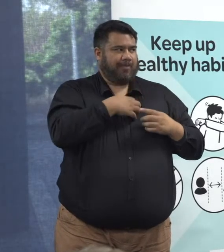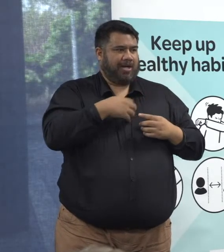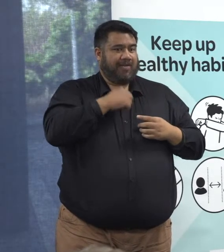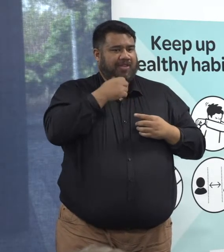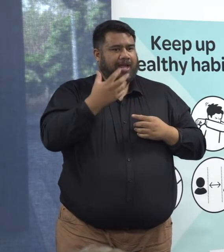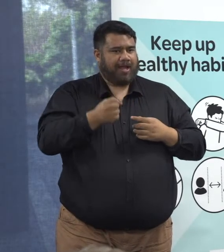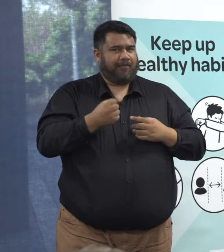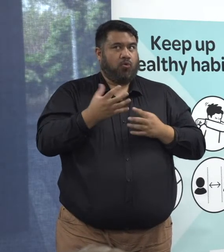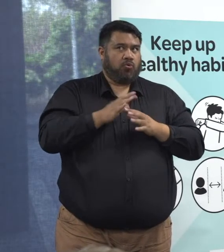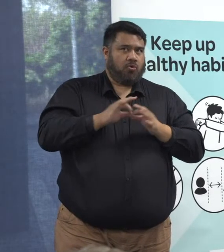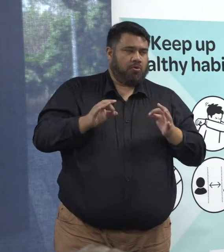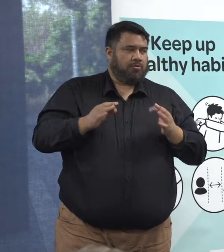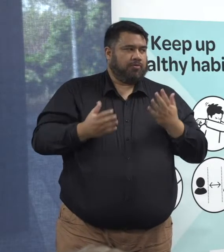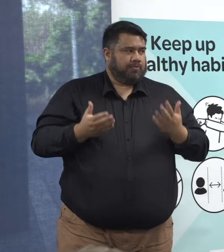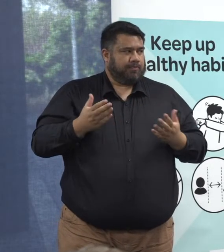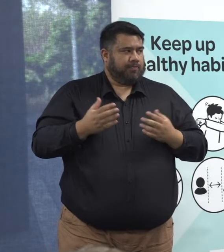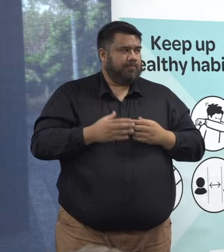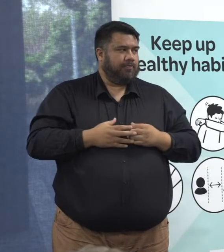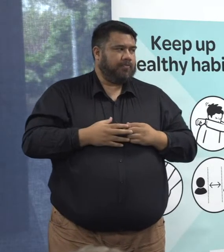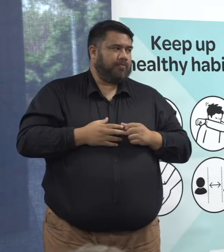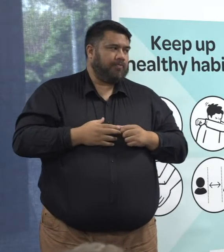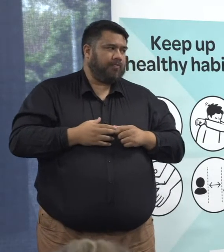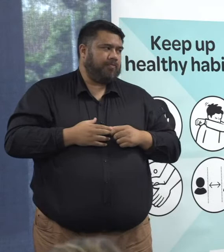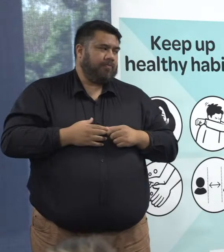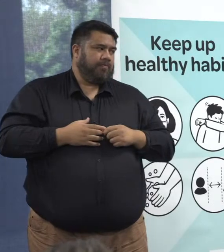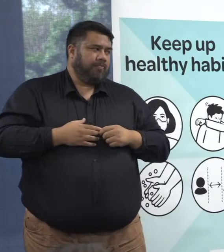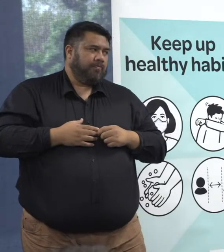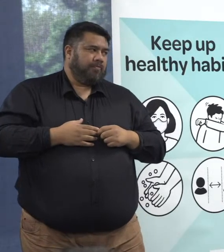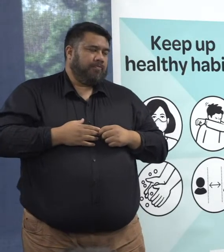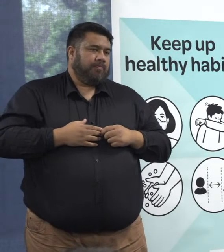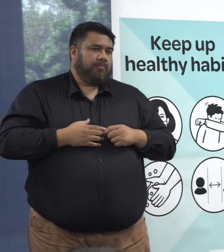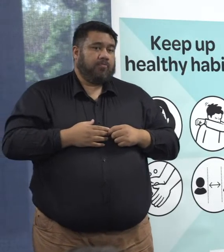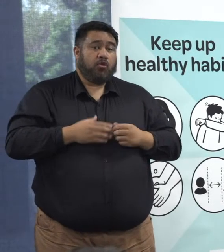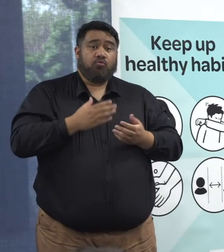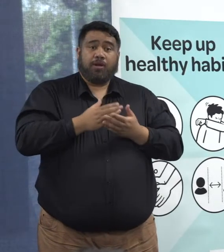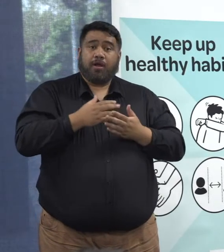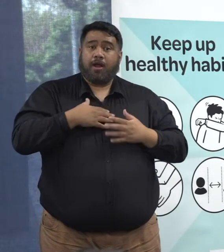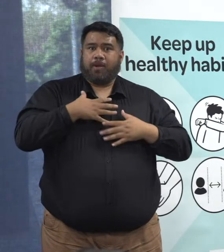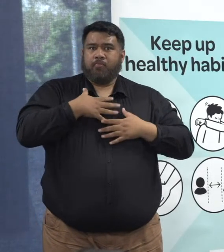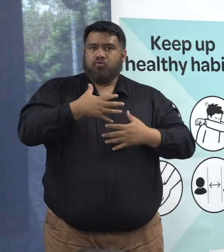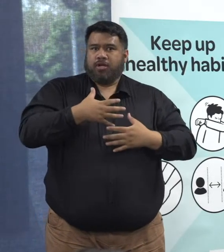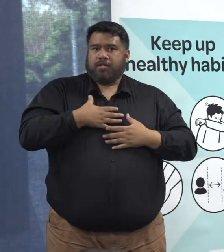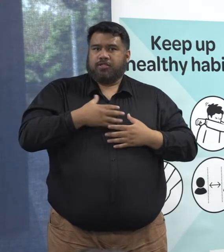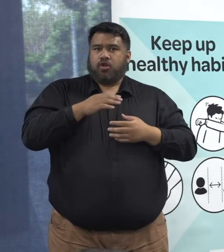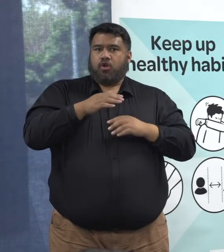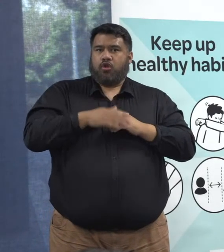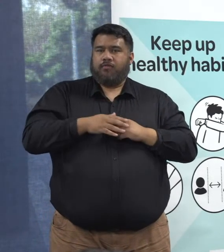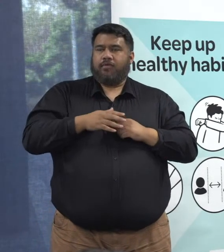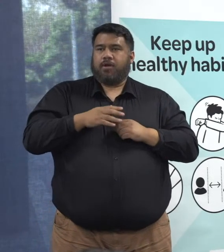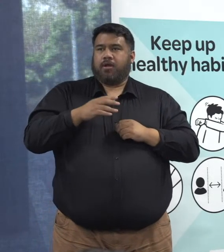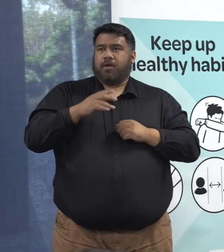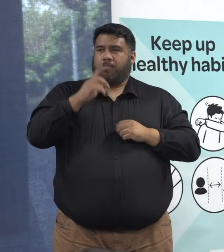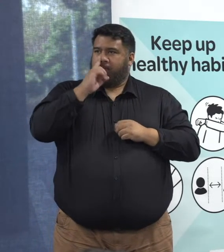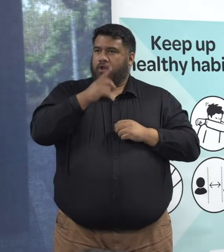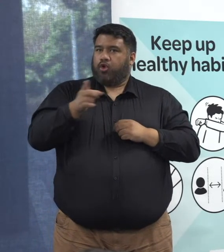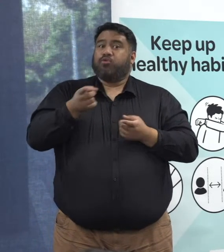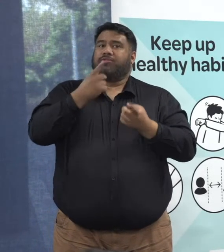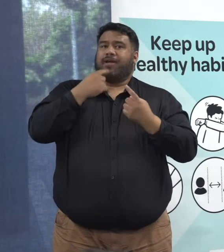would make is I'm actually really impressed with the number of cases that have been reported. You